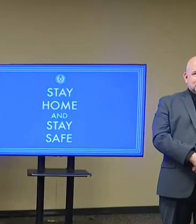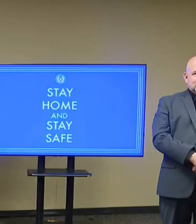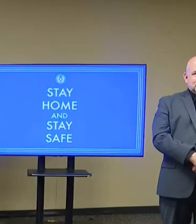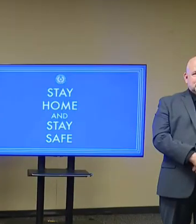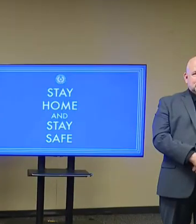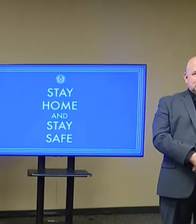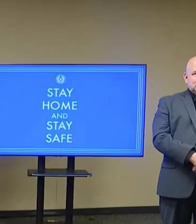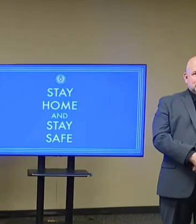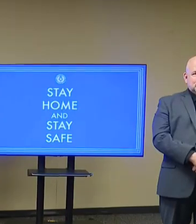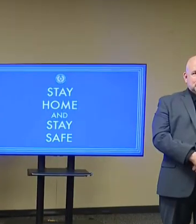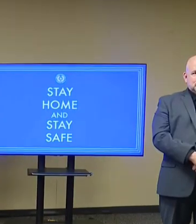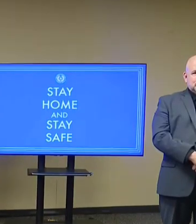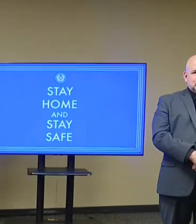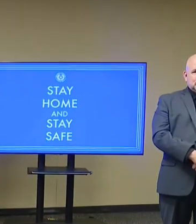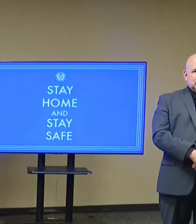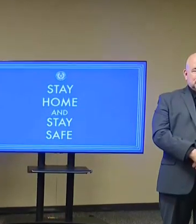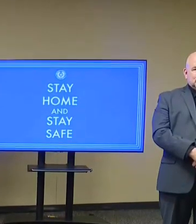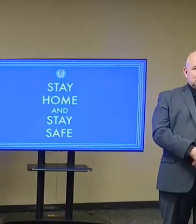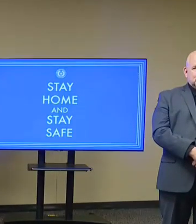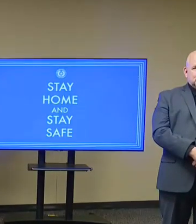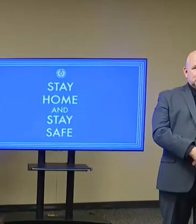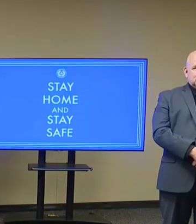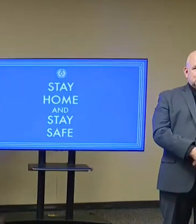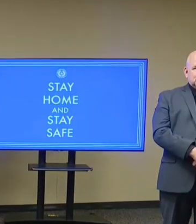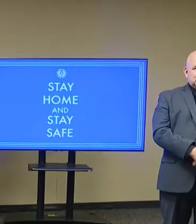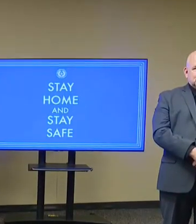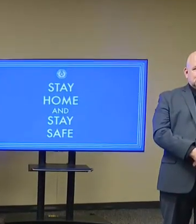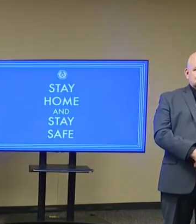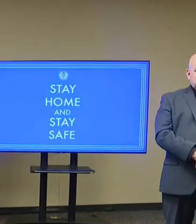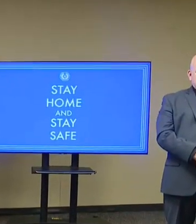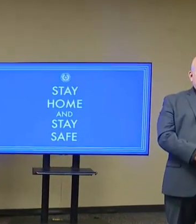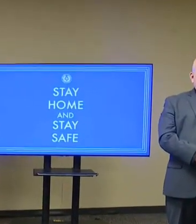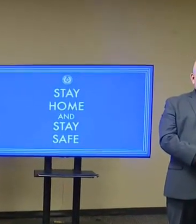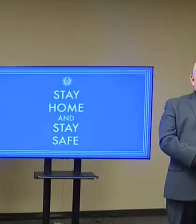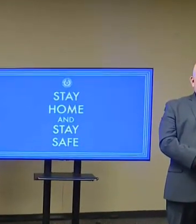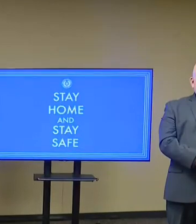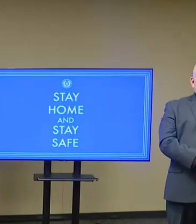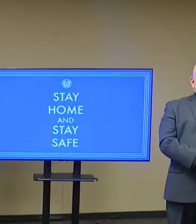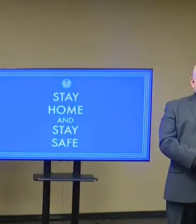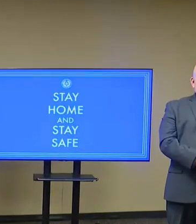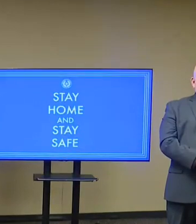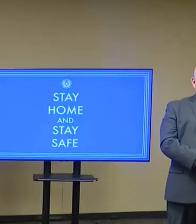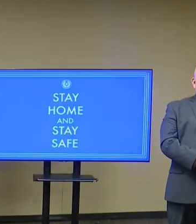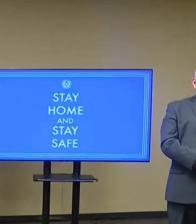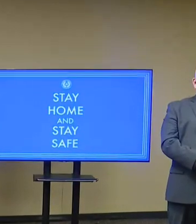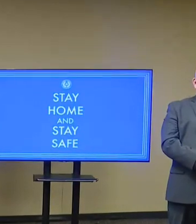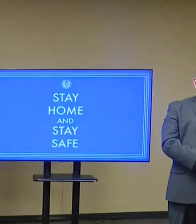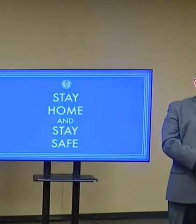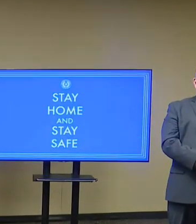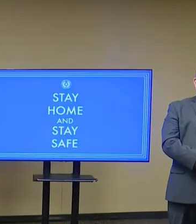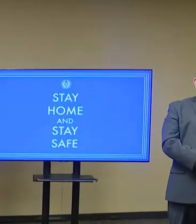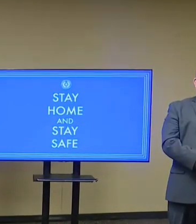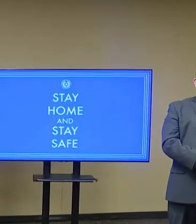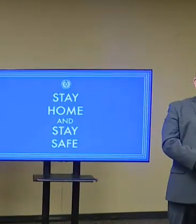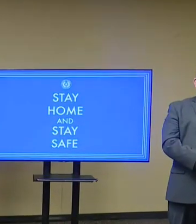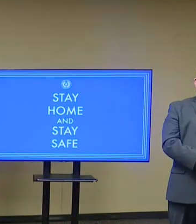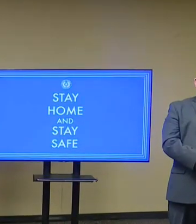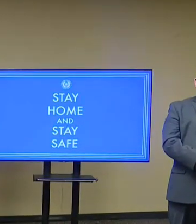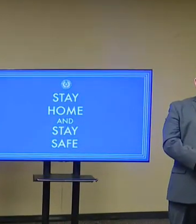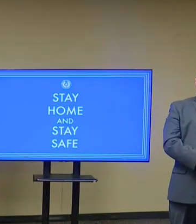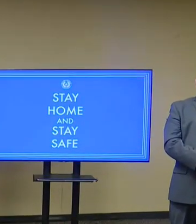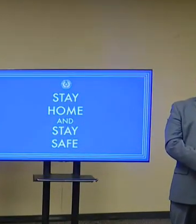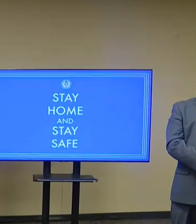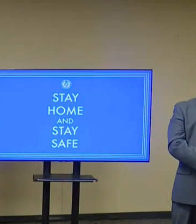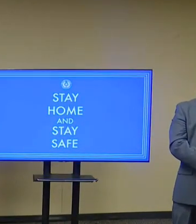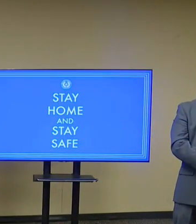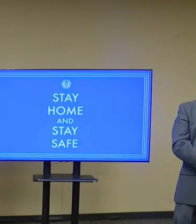¿me escuchas? Está bien. ¿Está bien ahí? Yeah. No hay feedback? Tampoco de la, is there any feedback on her? Oye,